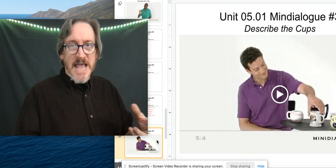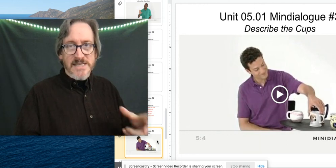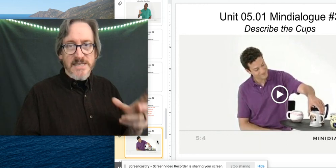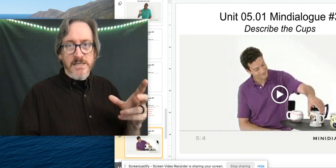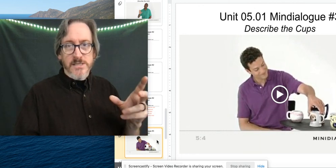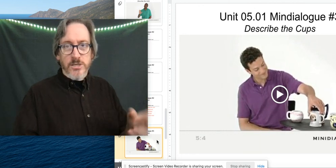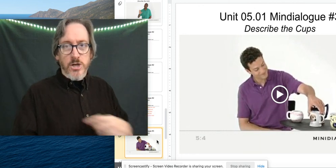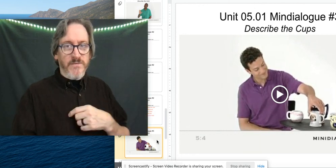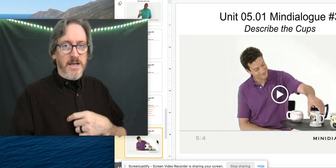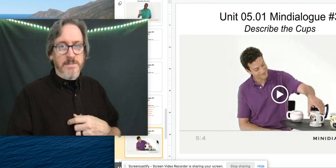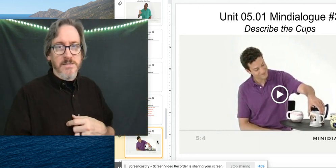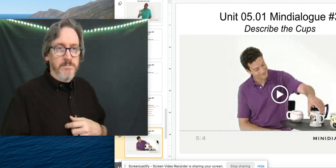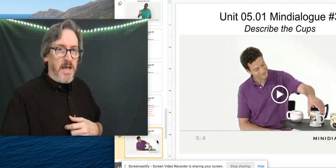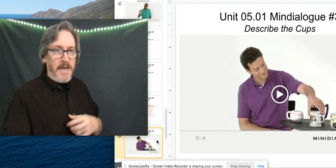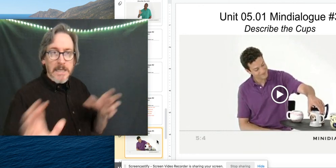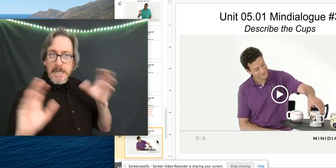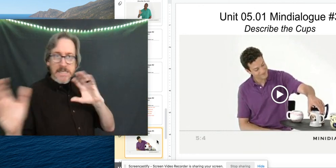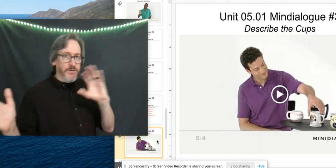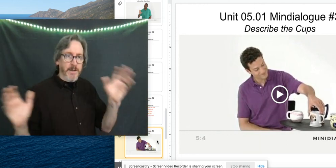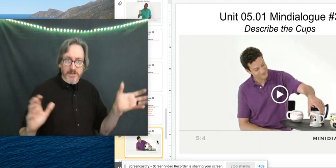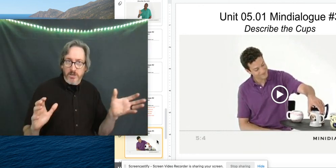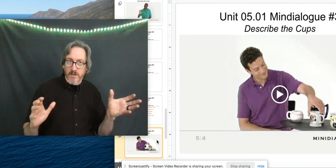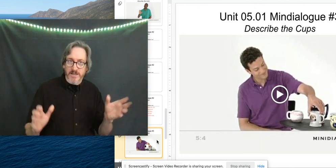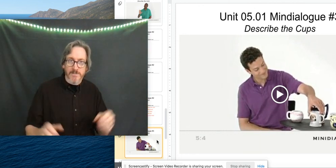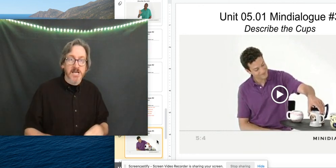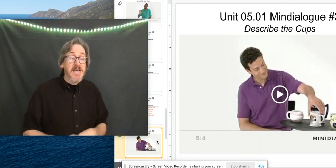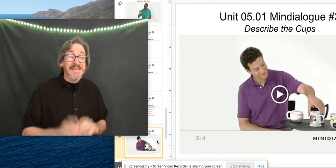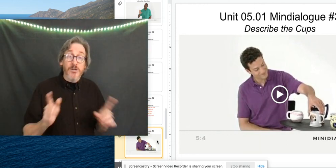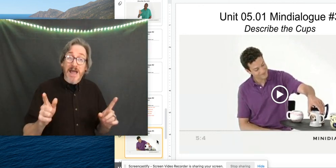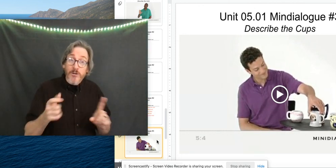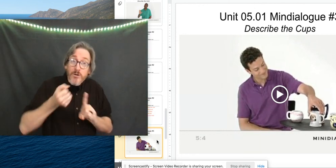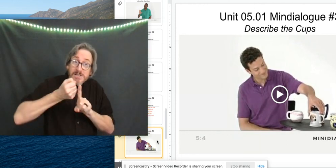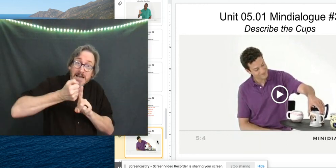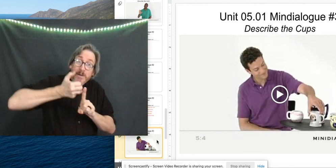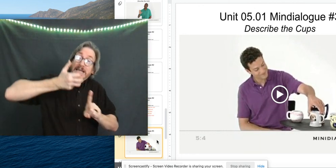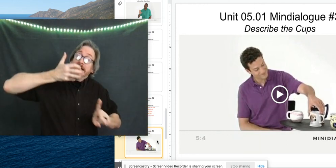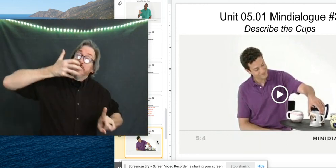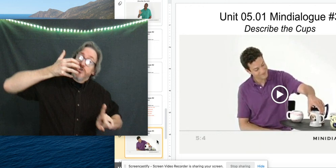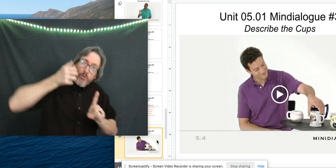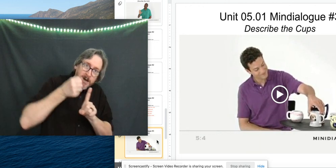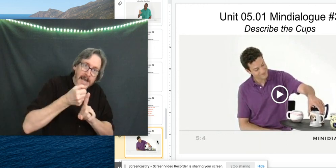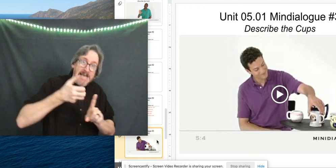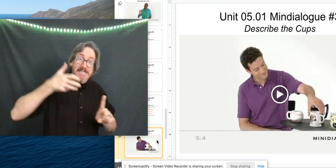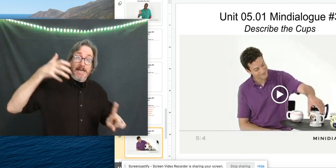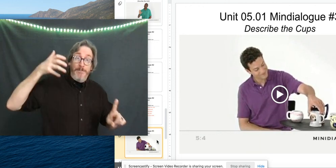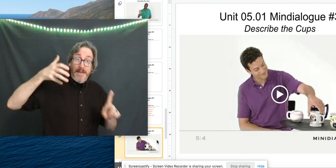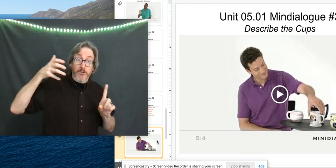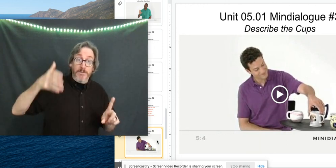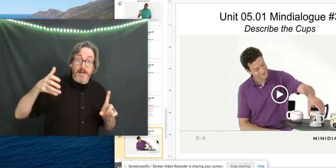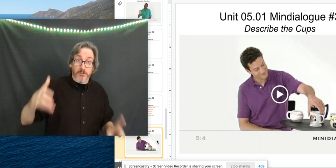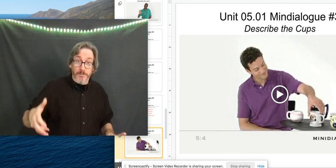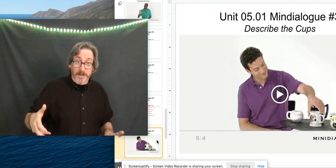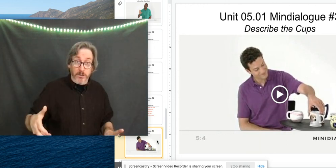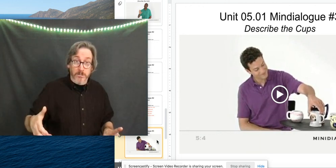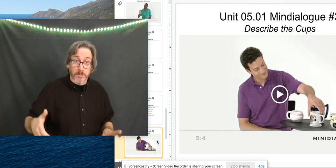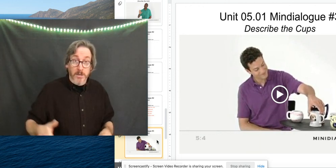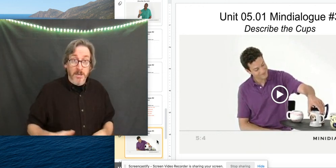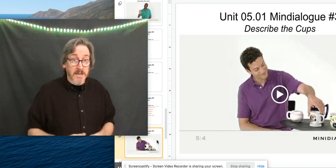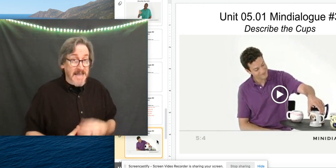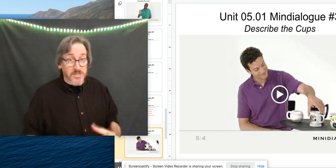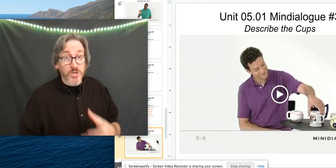the last is coffee cups, and a little history about the coffee cups. So now you're noticing how each story is getting bigger and bigger and